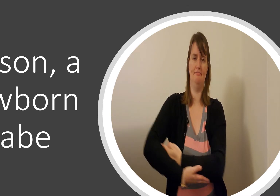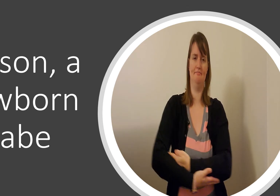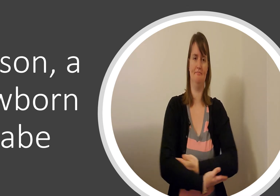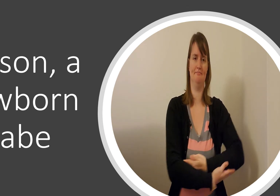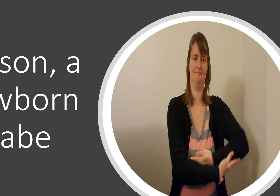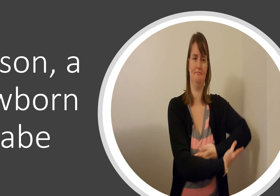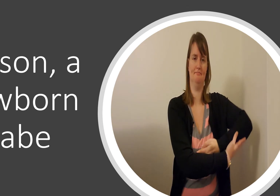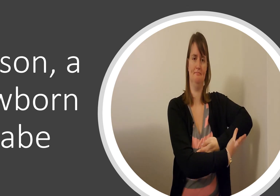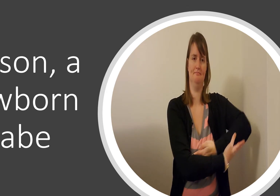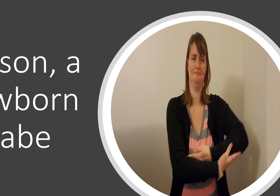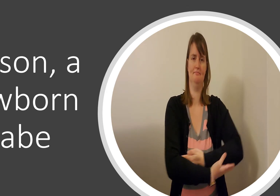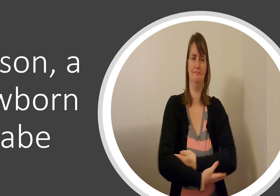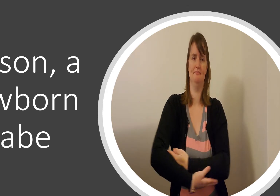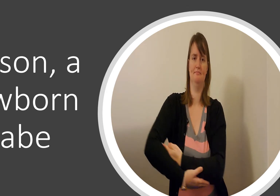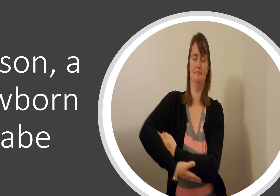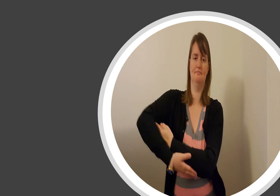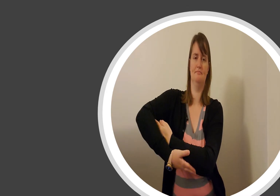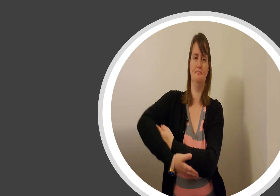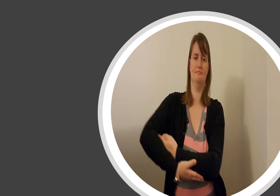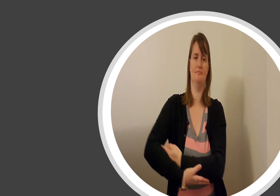Son.